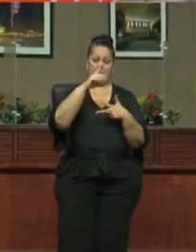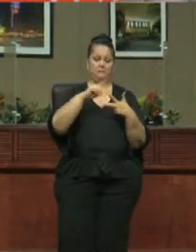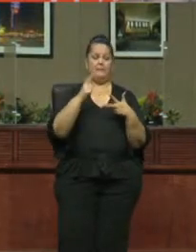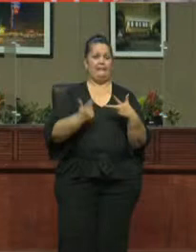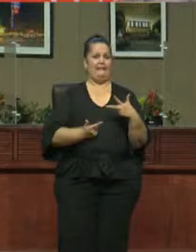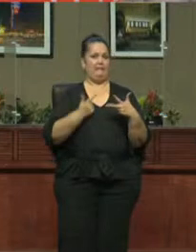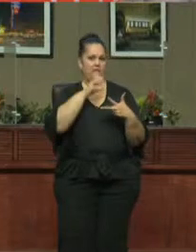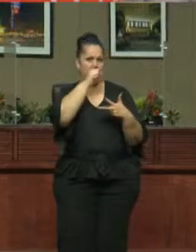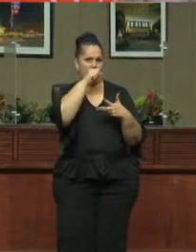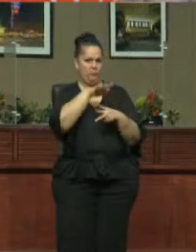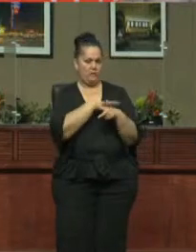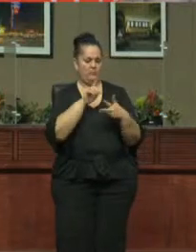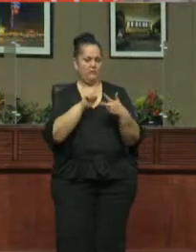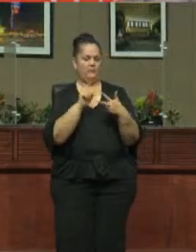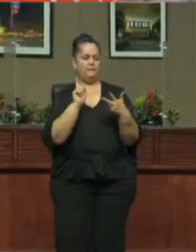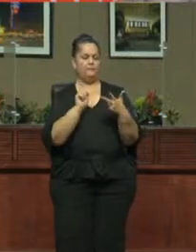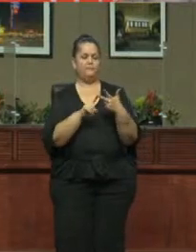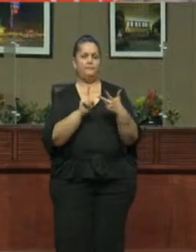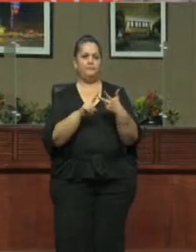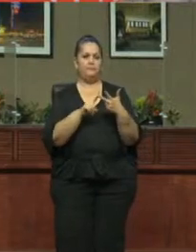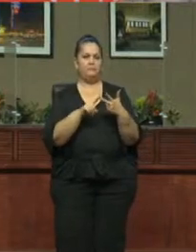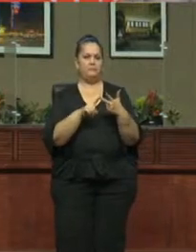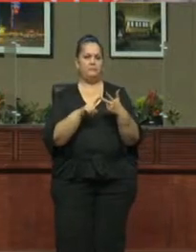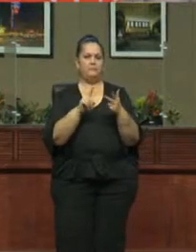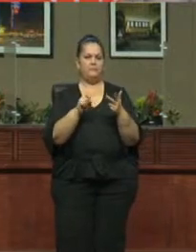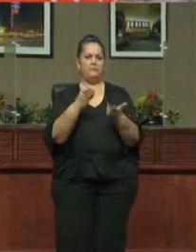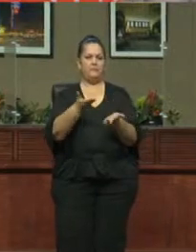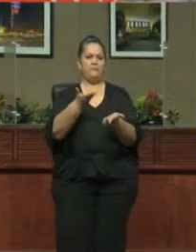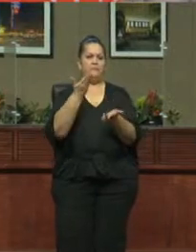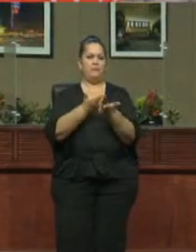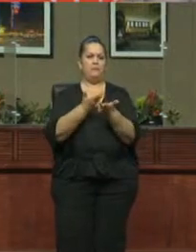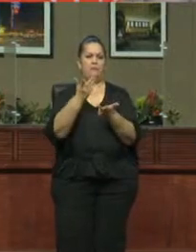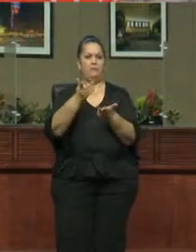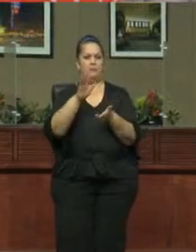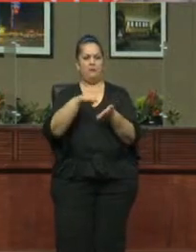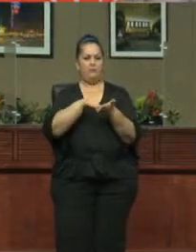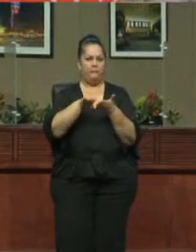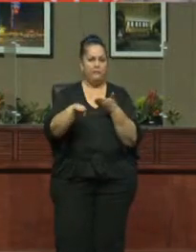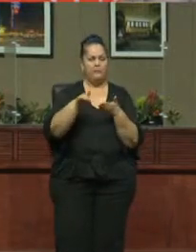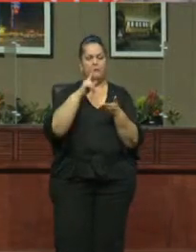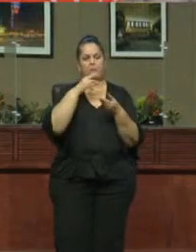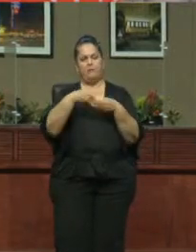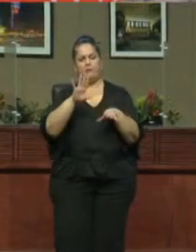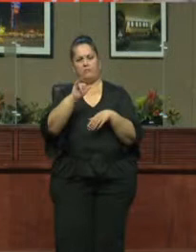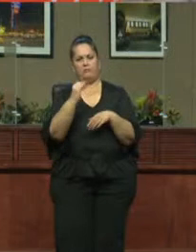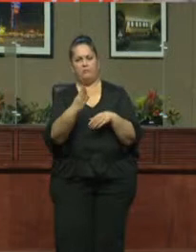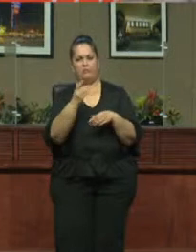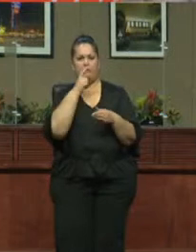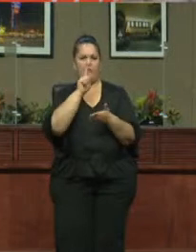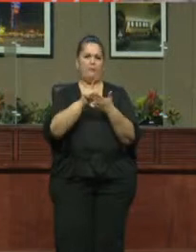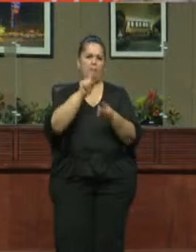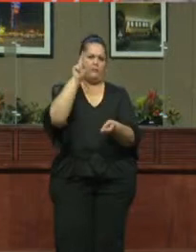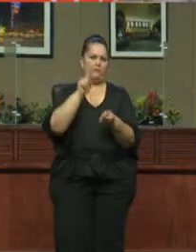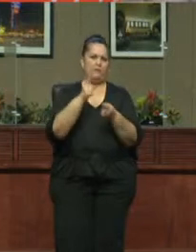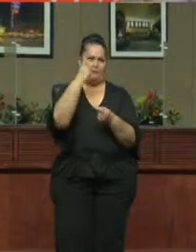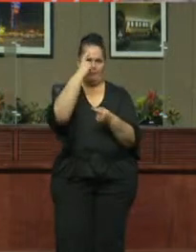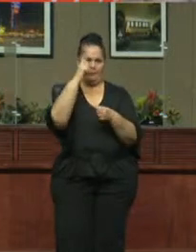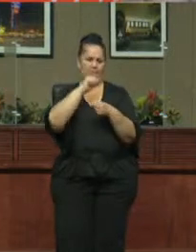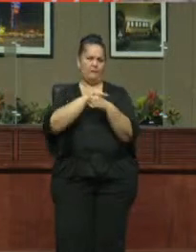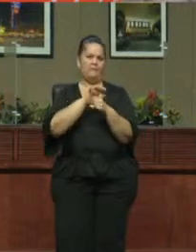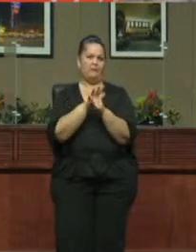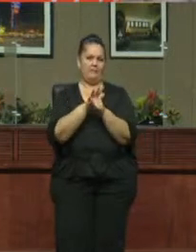of Orange County, and able to verify that you lost your job or suffered reduced wages because